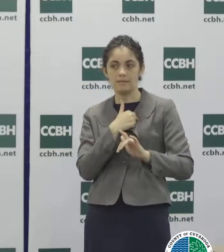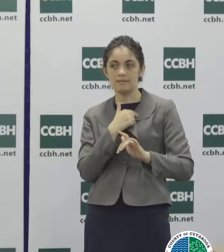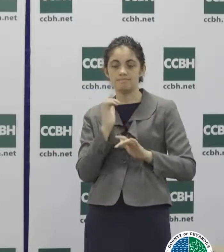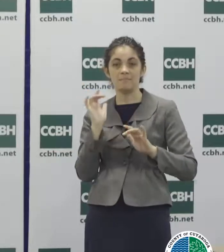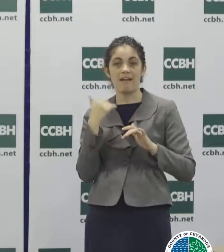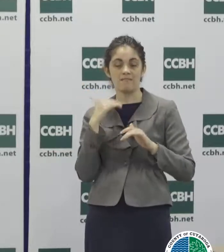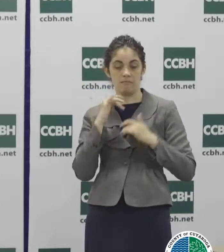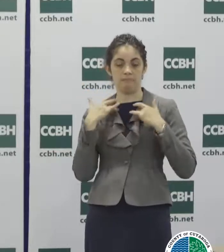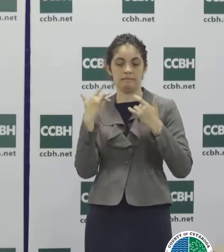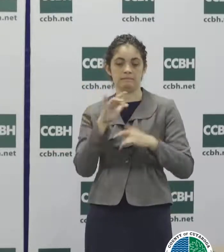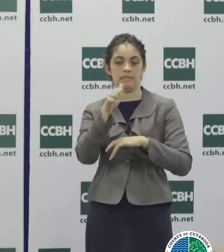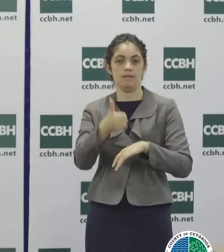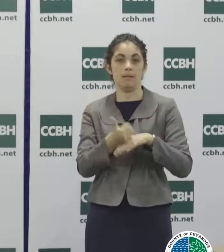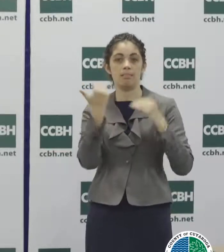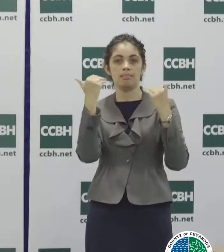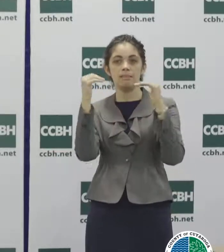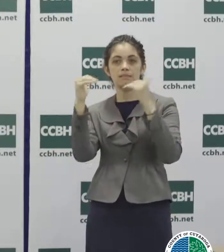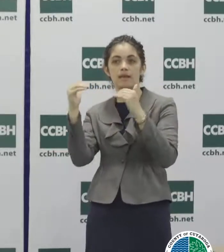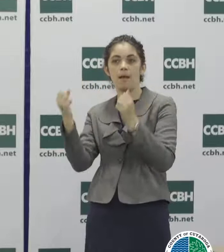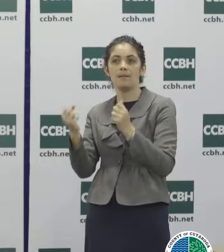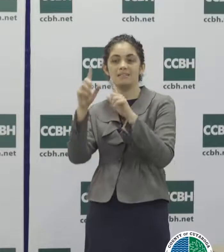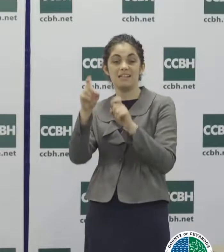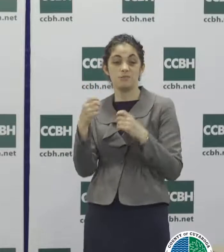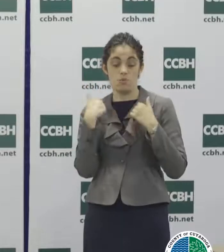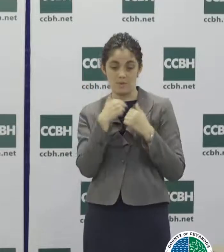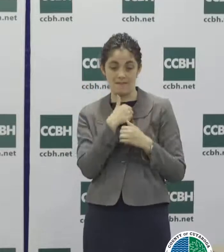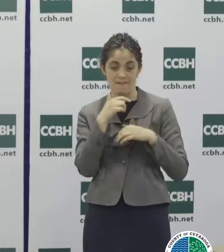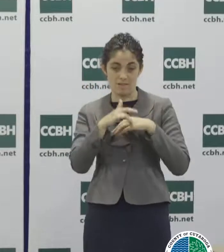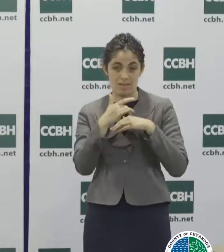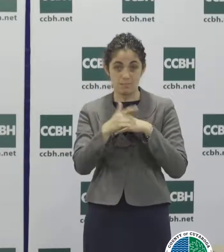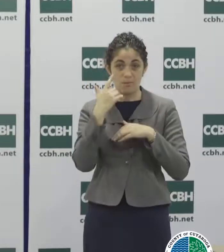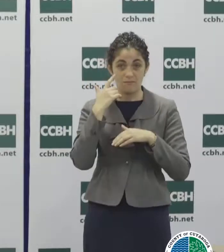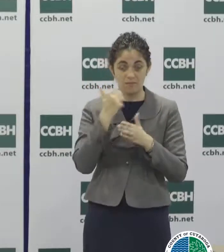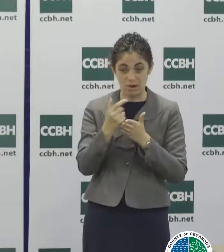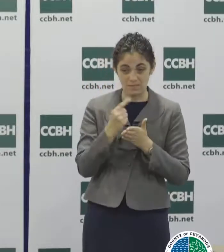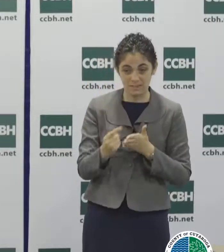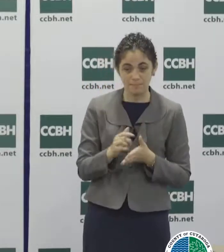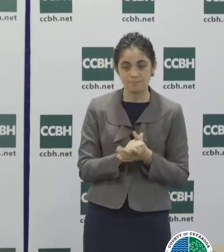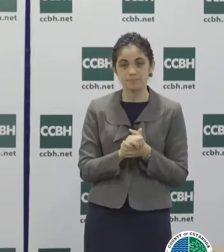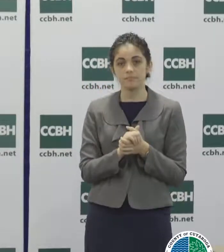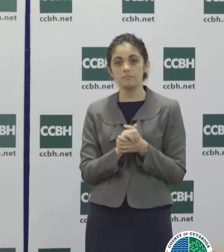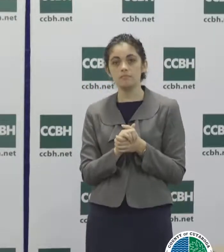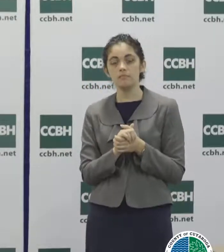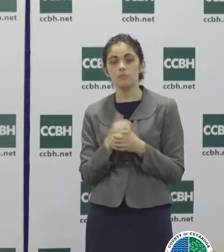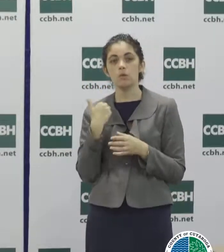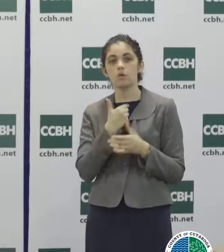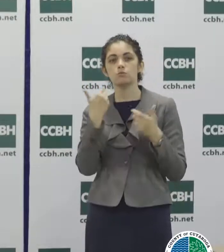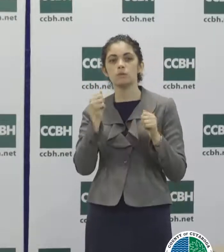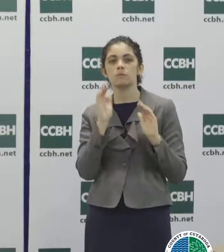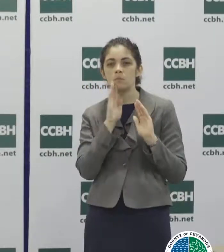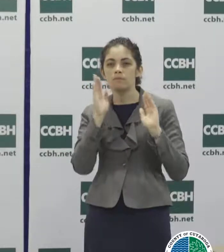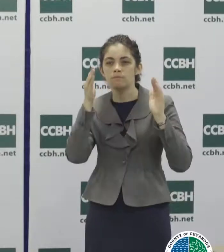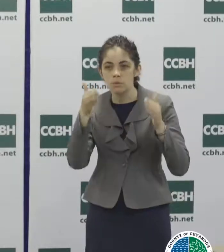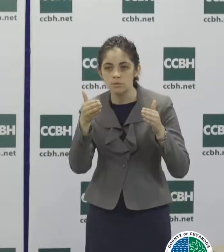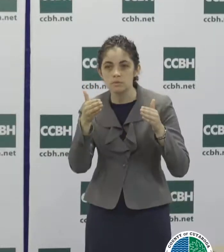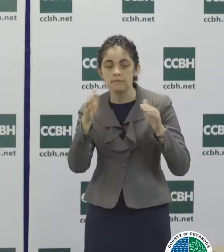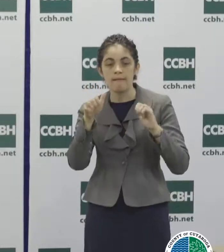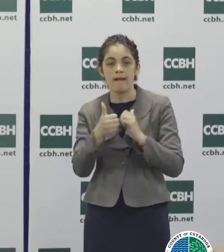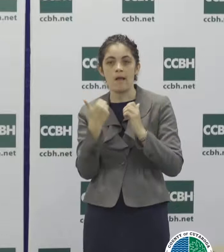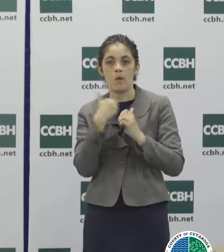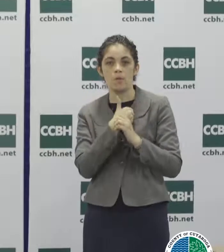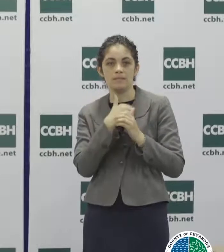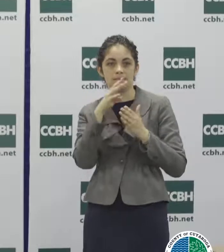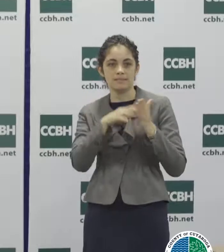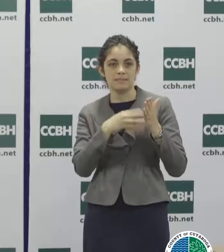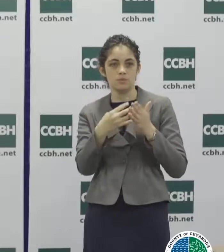events. There are limitations to how many tests we can do a day, and so we're trying to focus on trying to